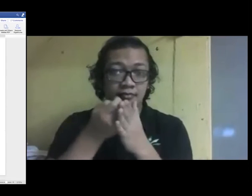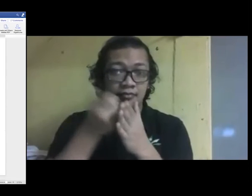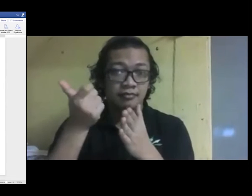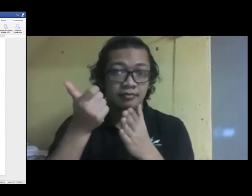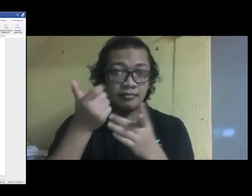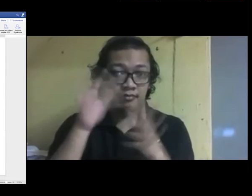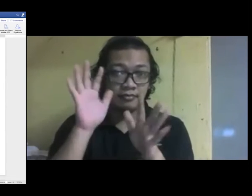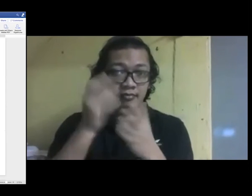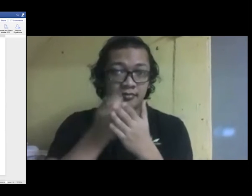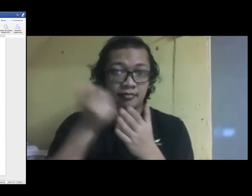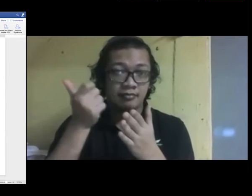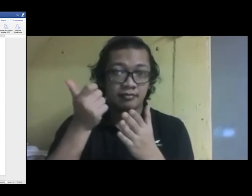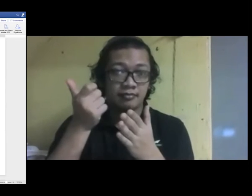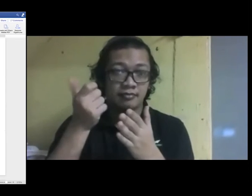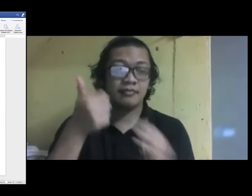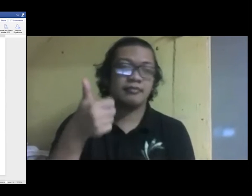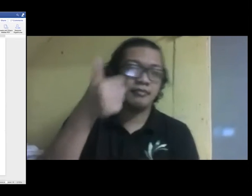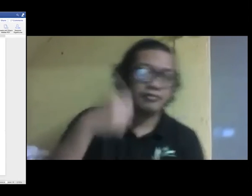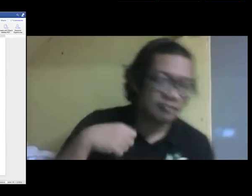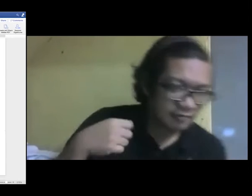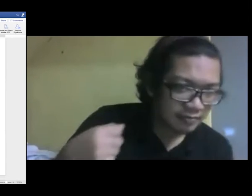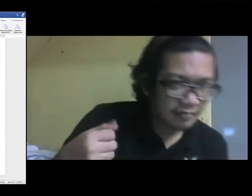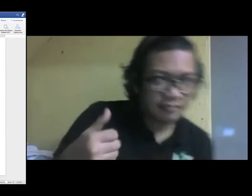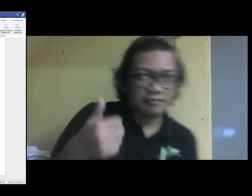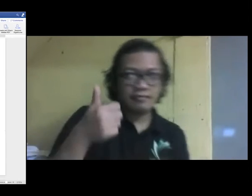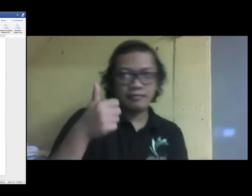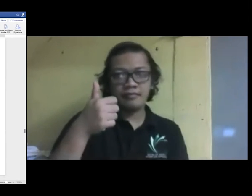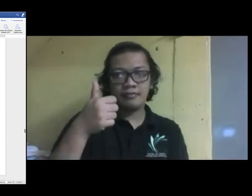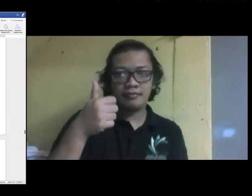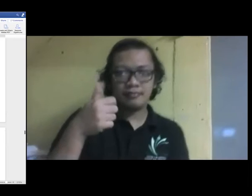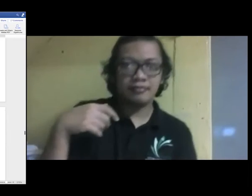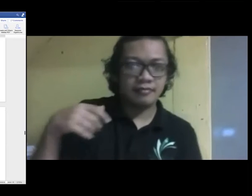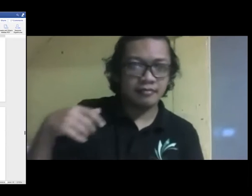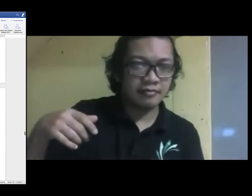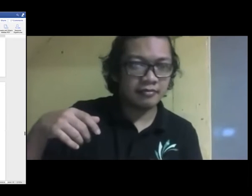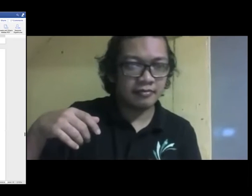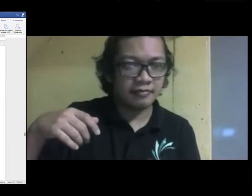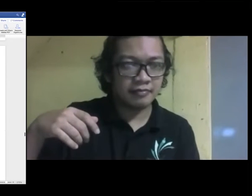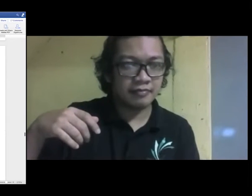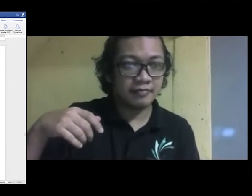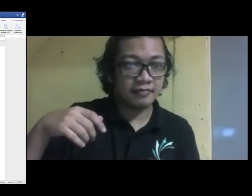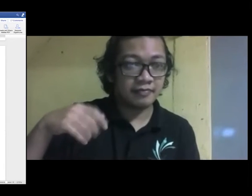Okay. All right, get rid of that. All right.